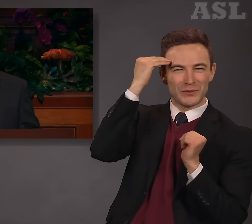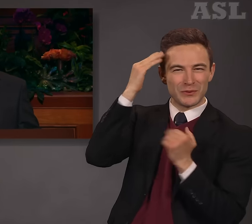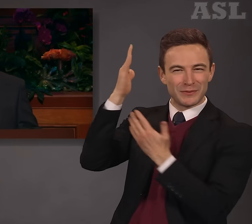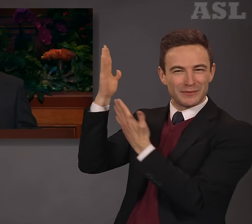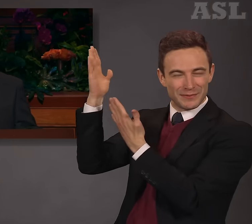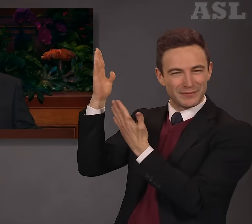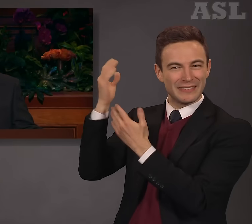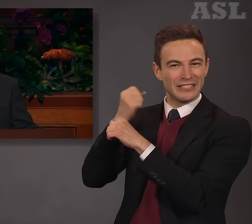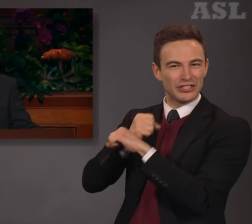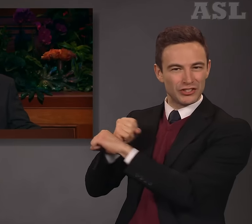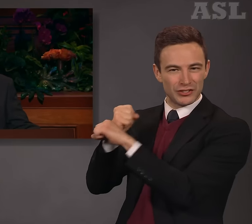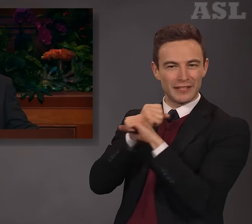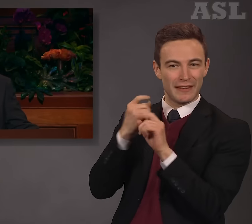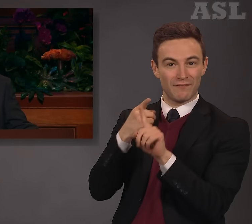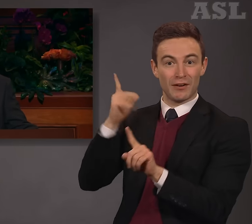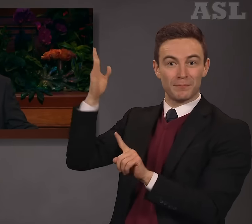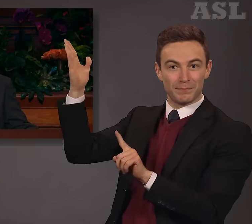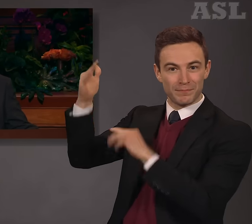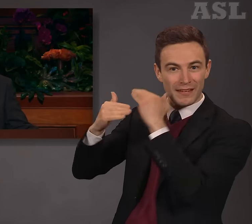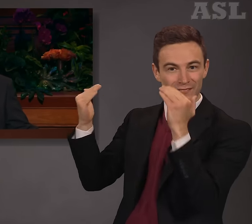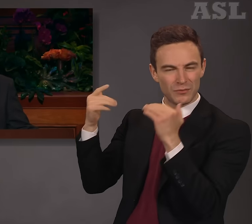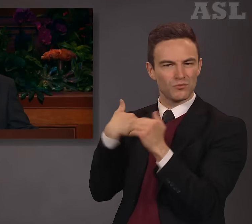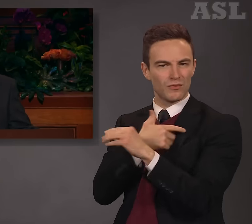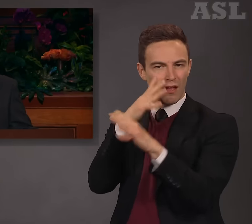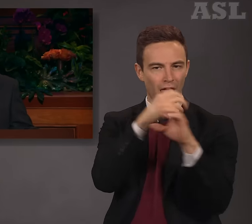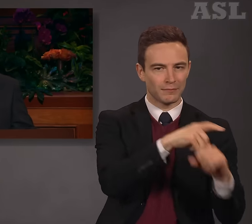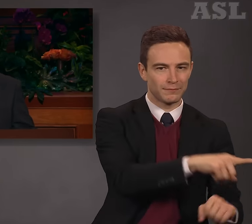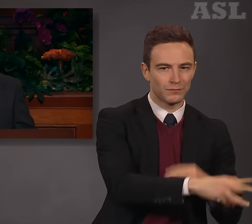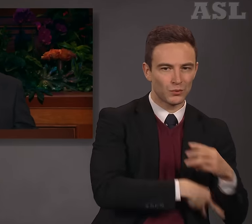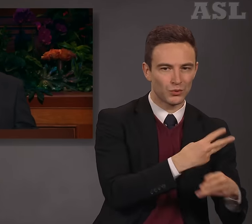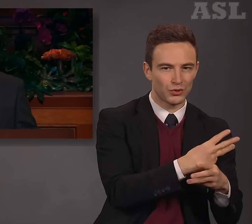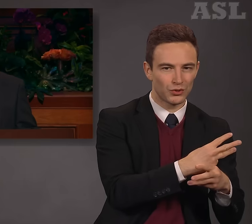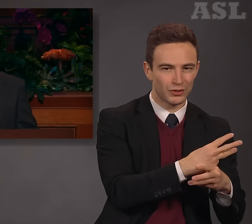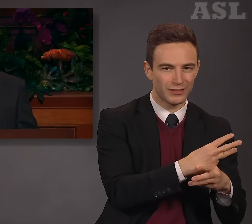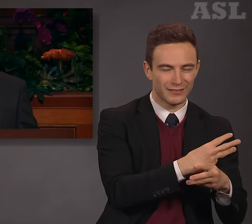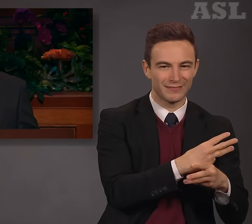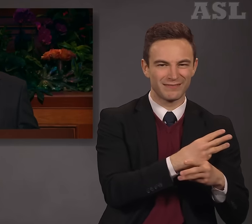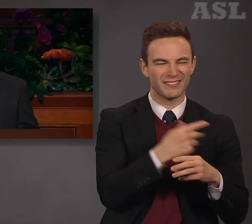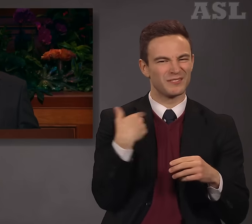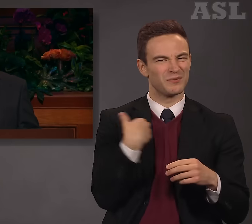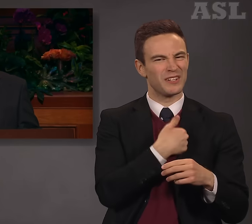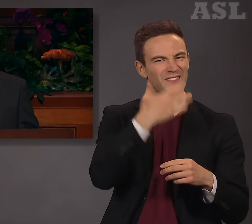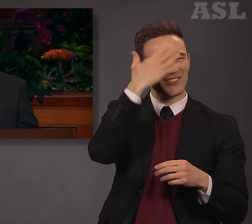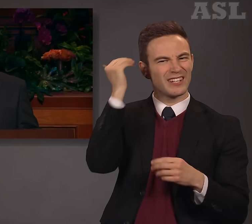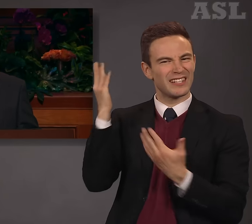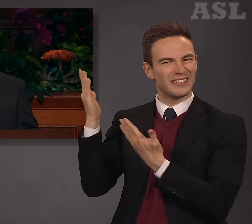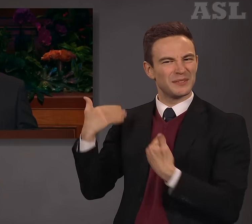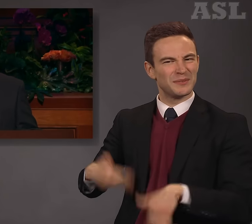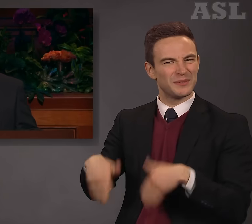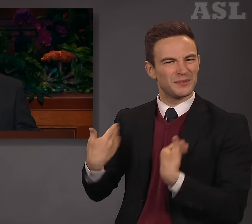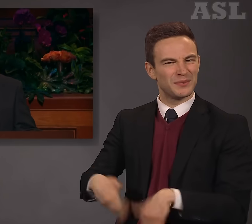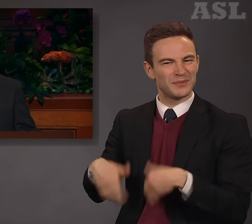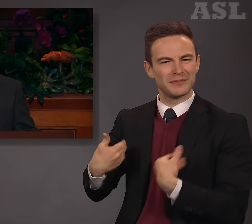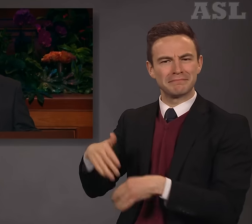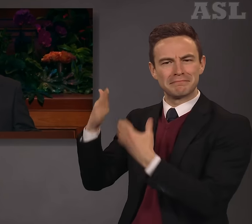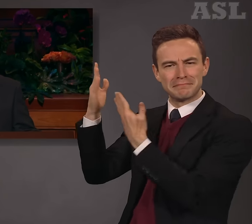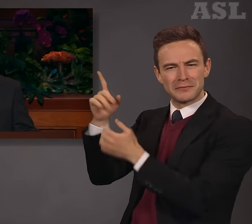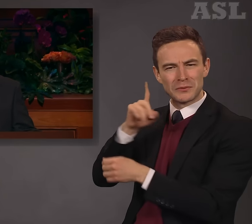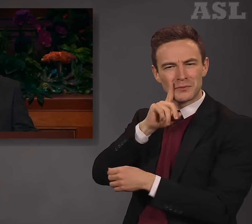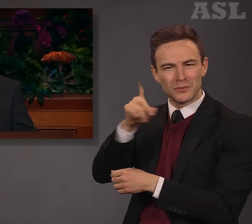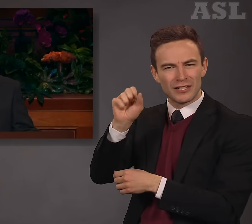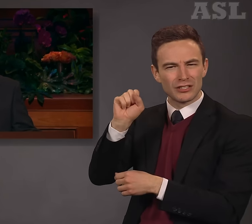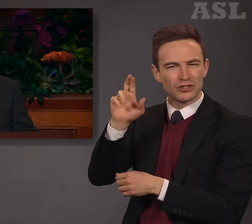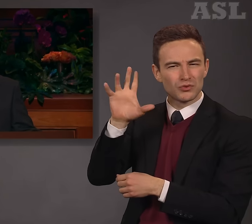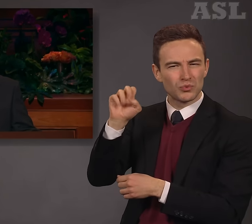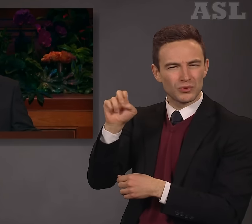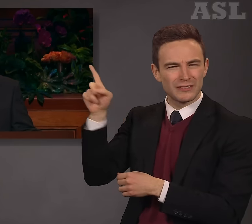security that comes from the world. This could cause us to put in the background the real source of succor and